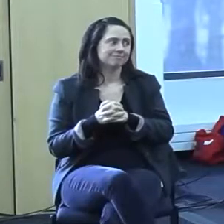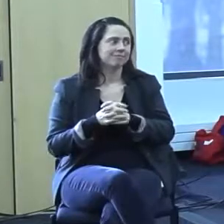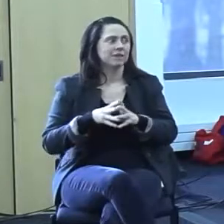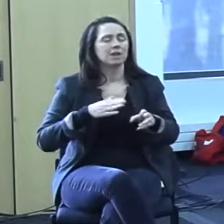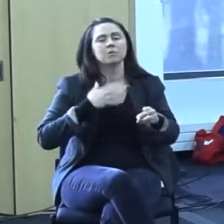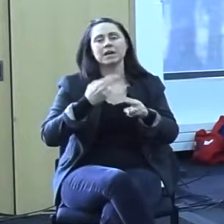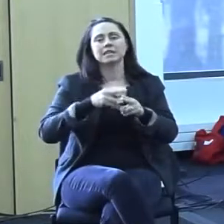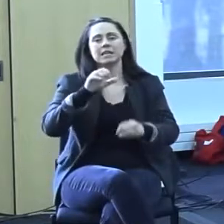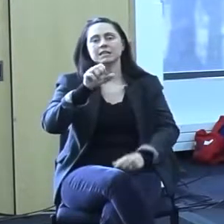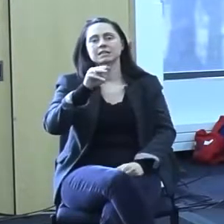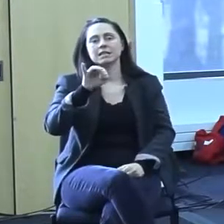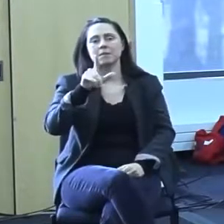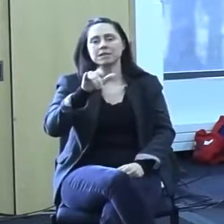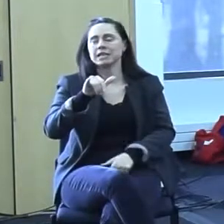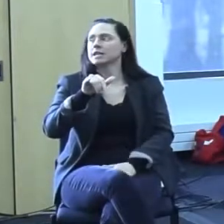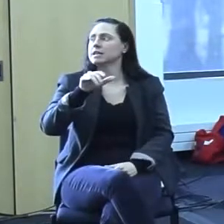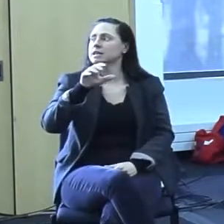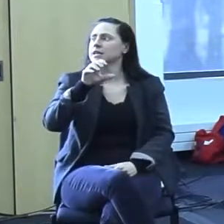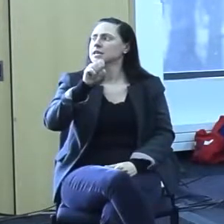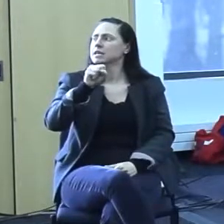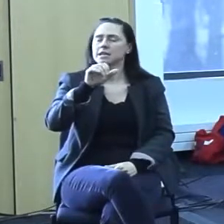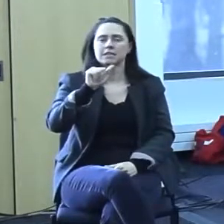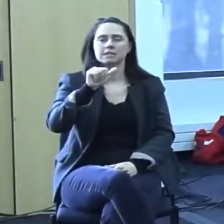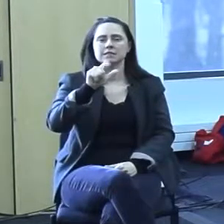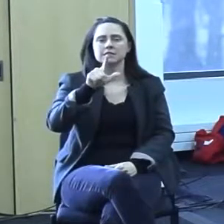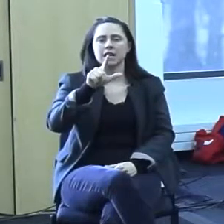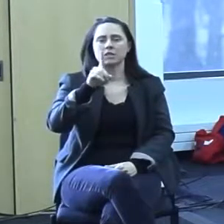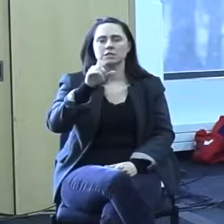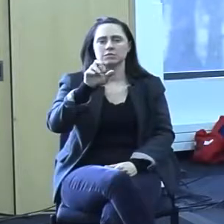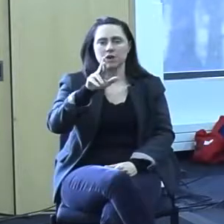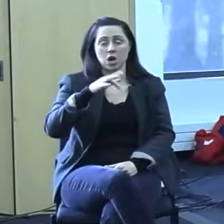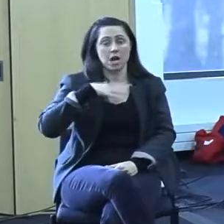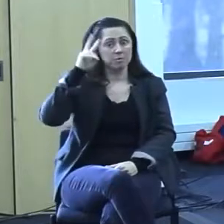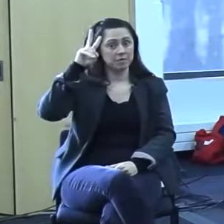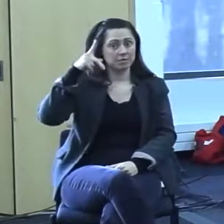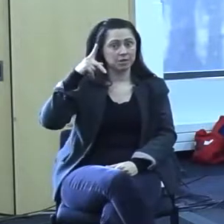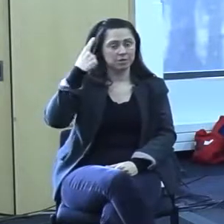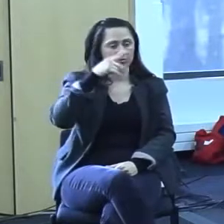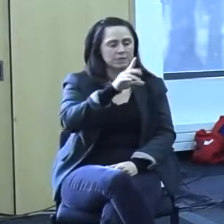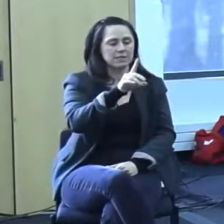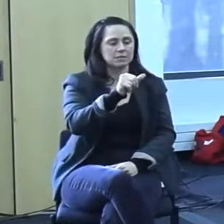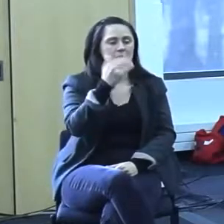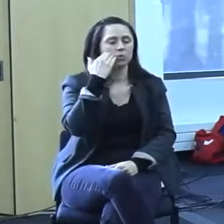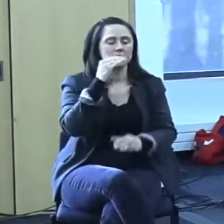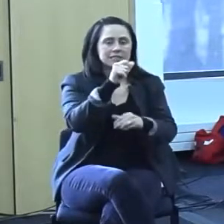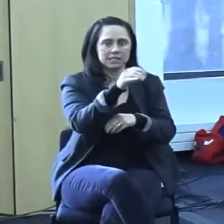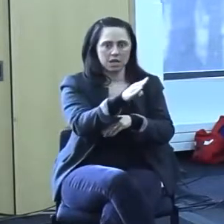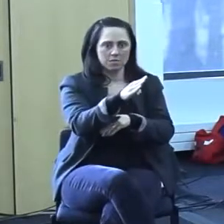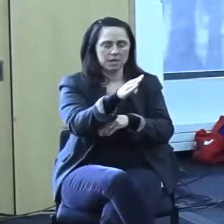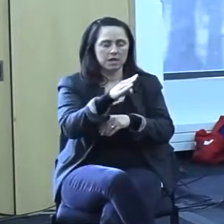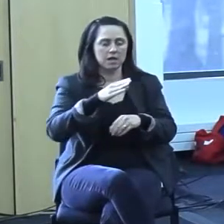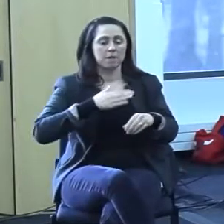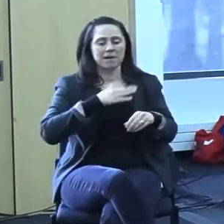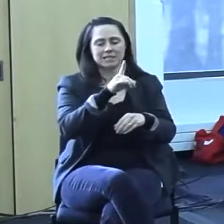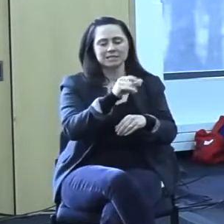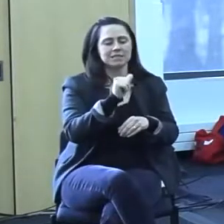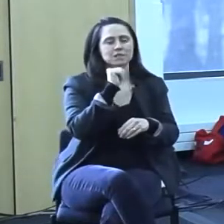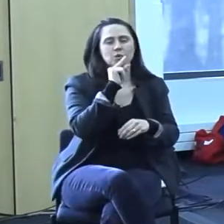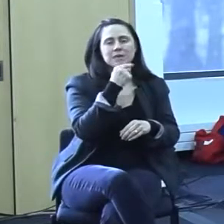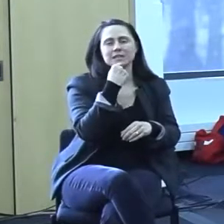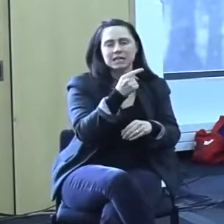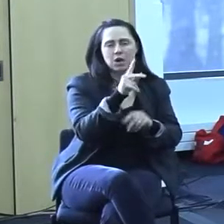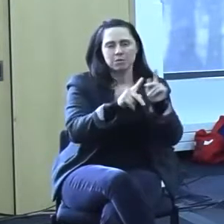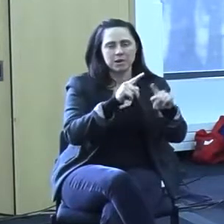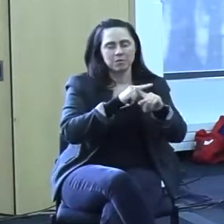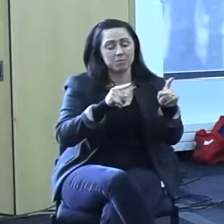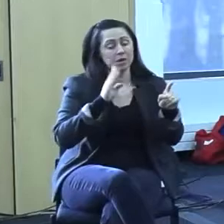My name is Emily Saldivar, and I'm the vice president of Disability Awareness Club. And my disability, I don't really tell people this, but